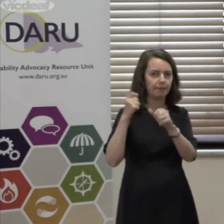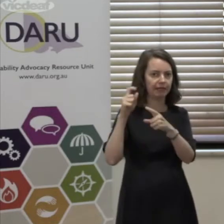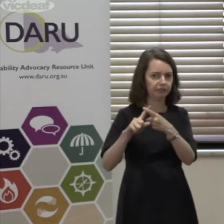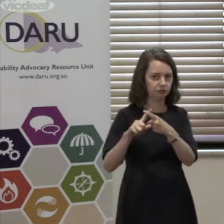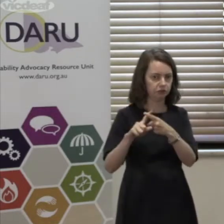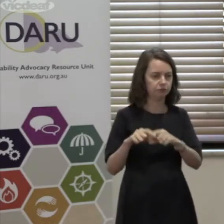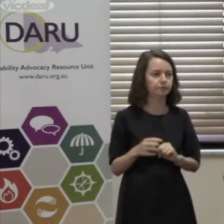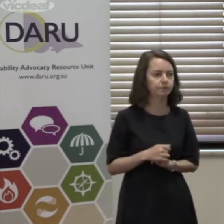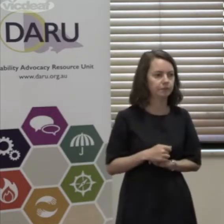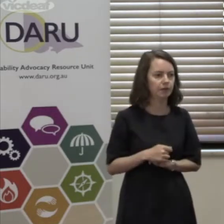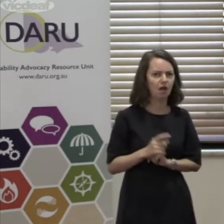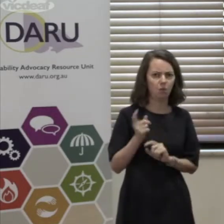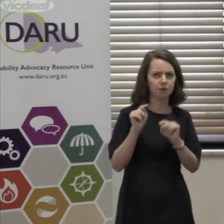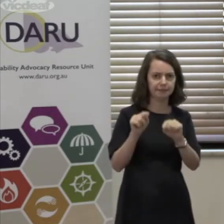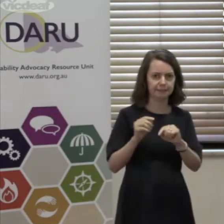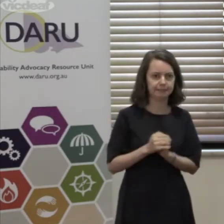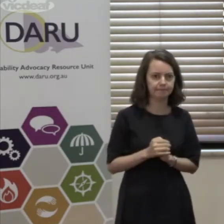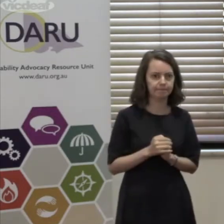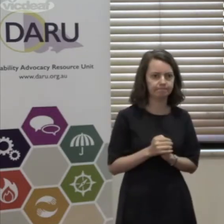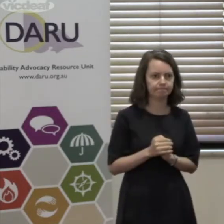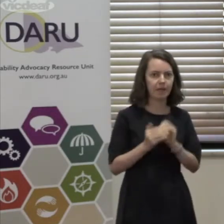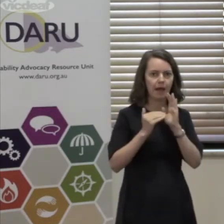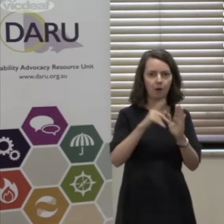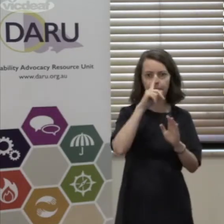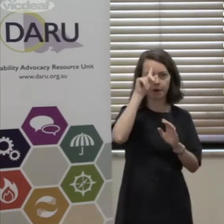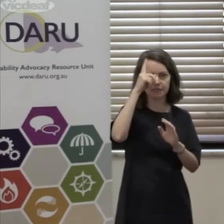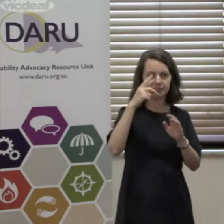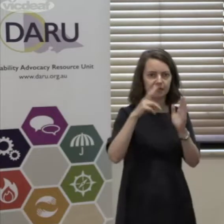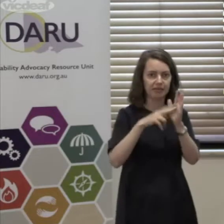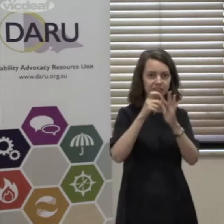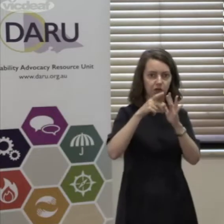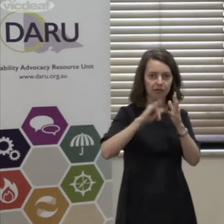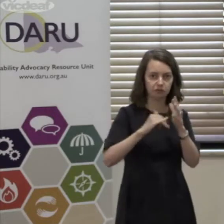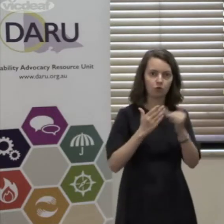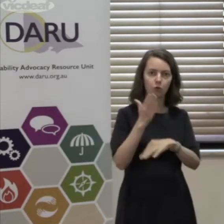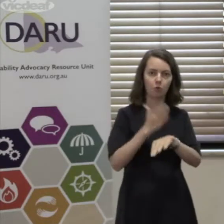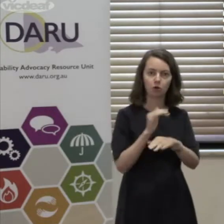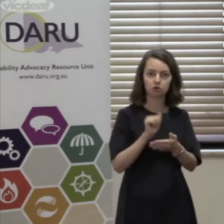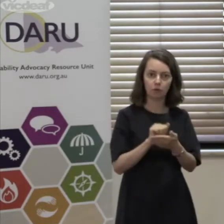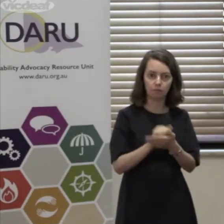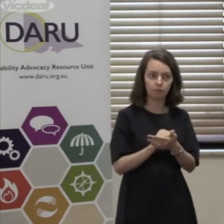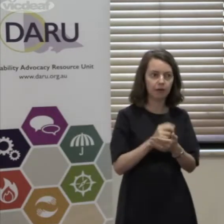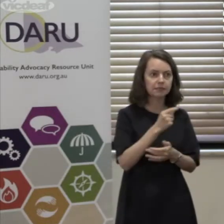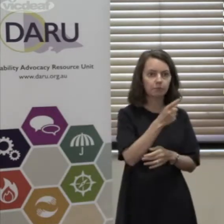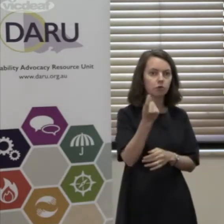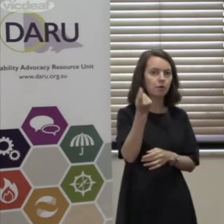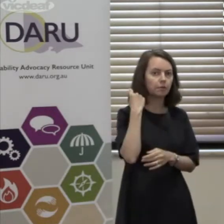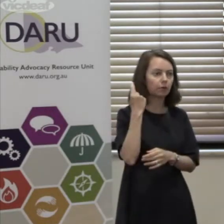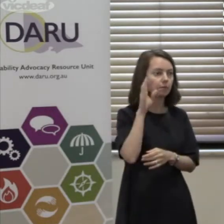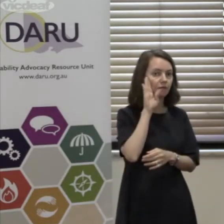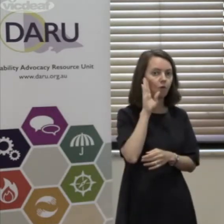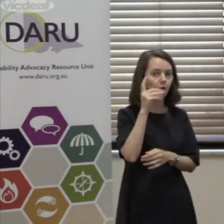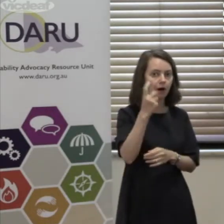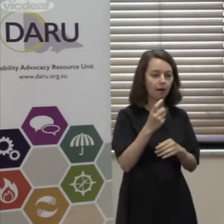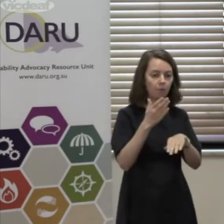package is an extension of our understanding the NDIS workshops that some of you attended as Train the Trainer workshops. We're